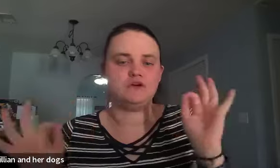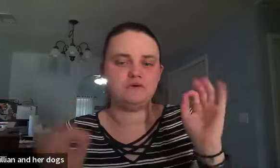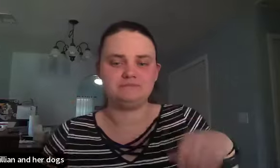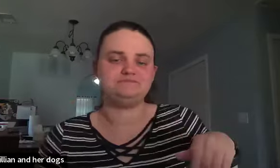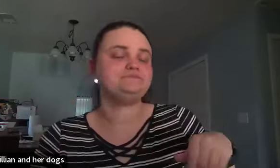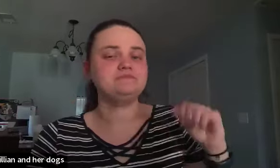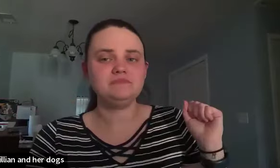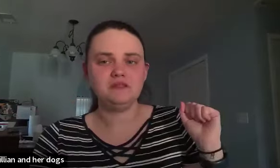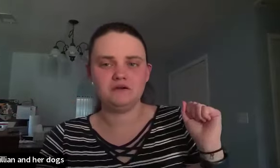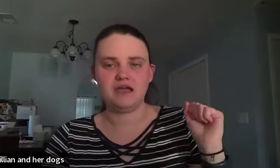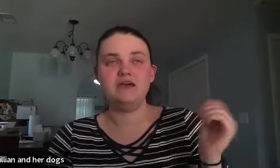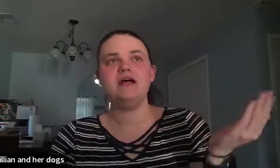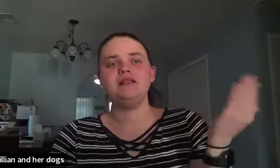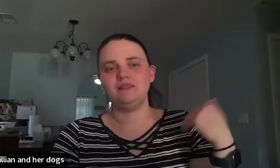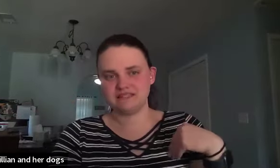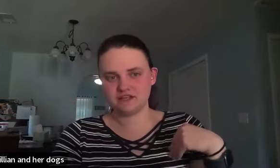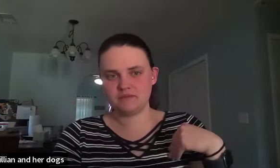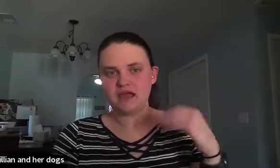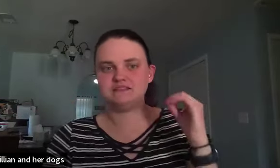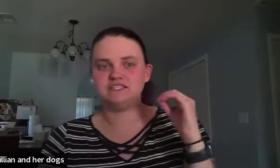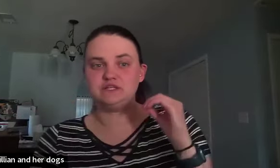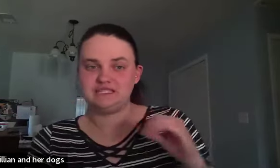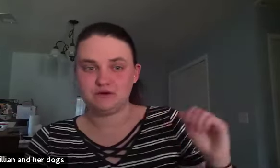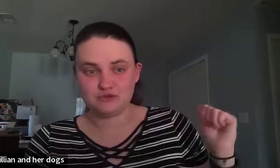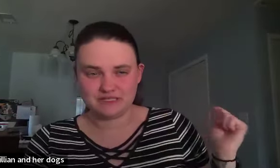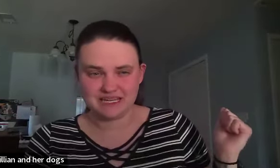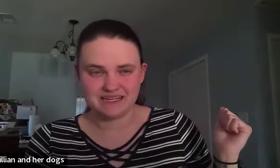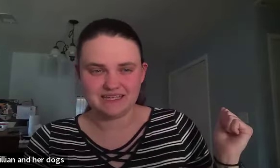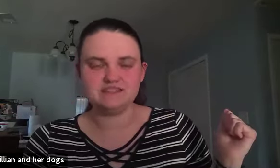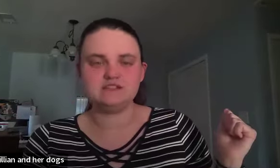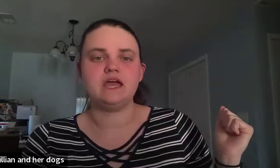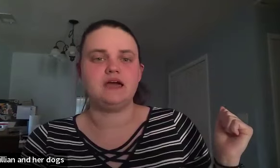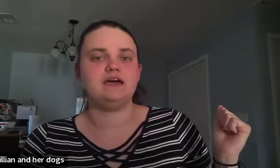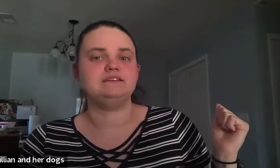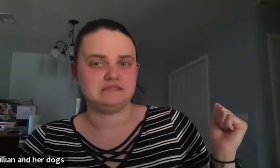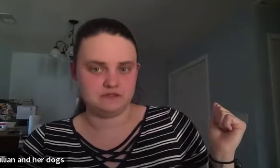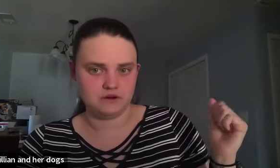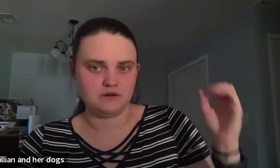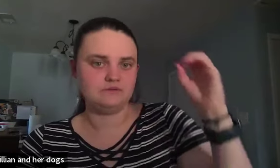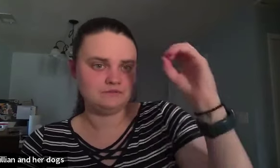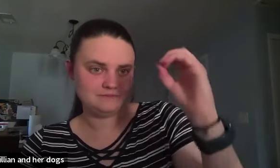go for it. Okay, let's go back. There's 0 through 10 again. So we had 0,